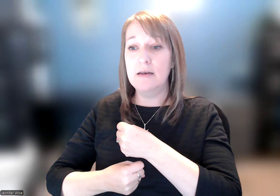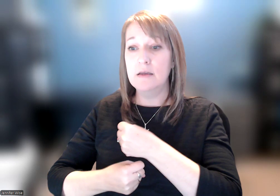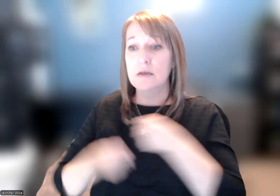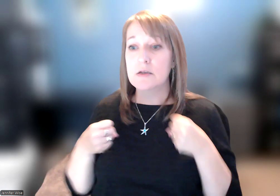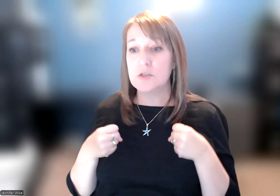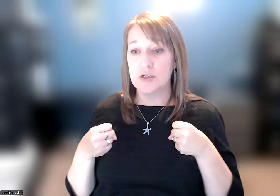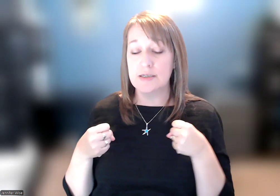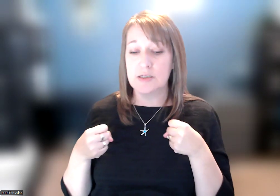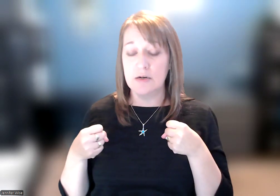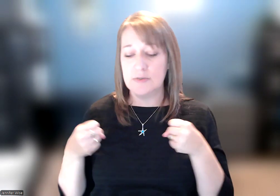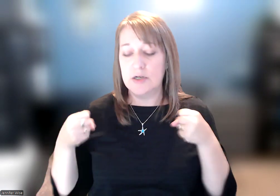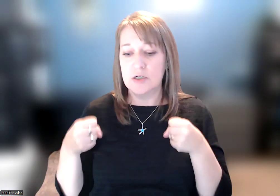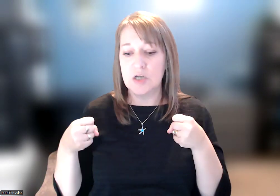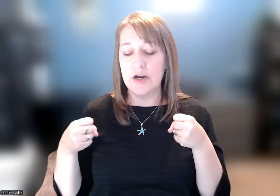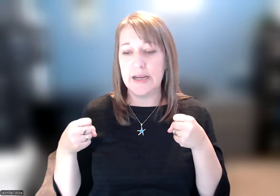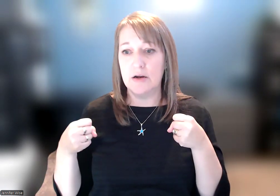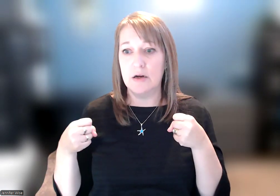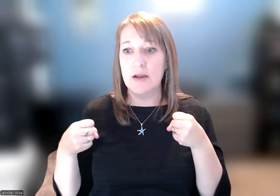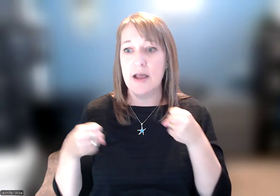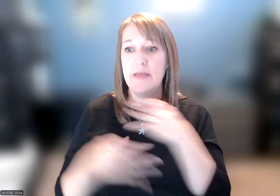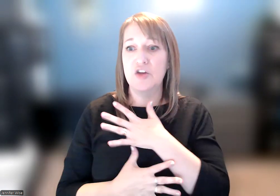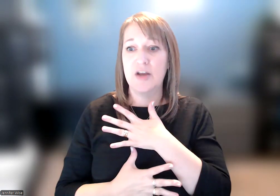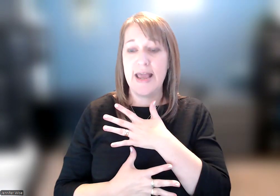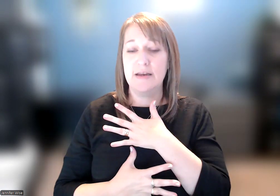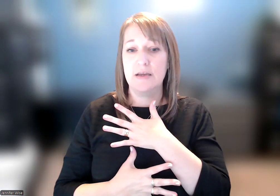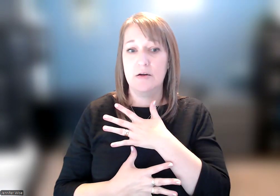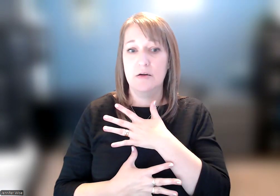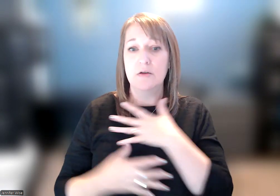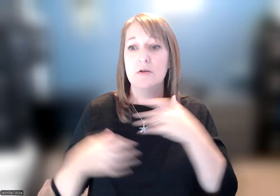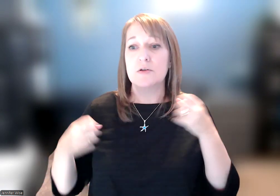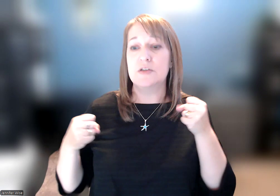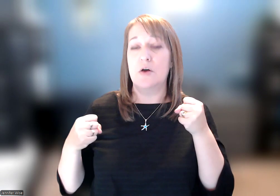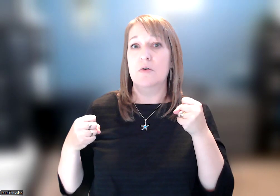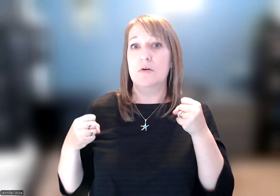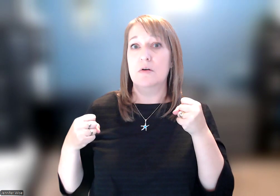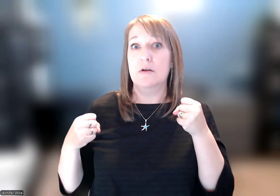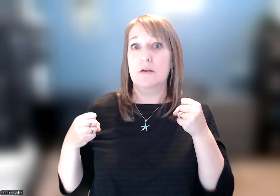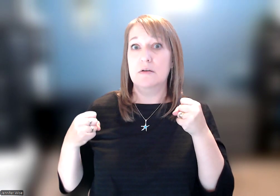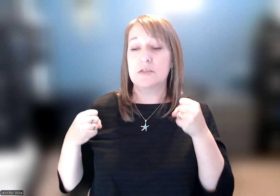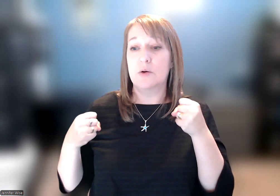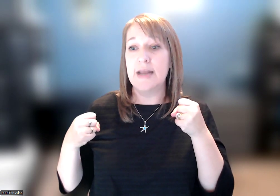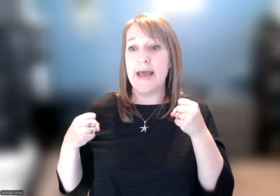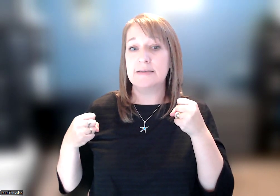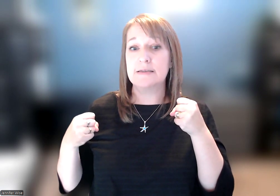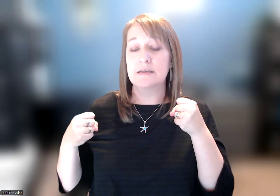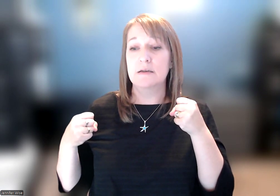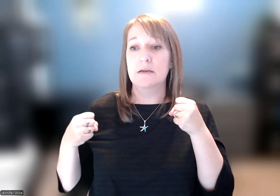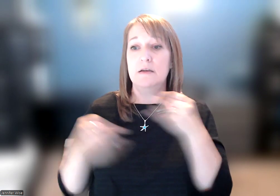then you're going to start here and then you're going to end here. So start with an S